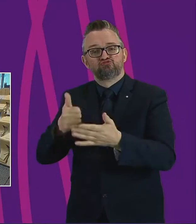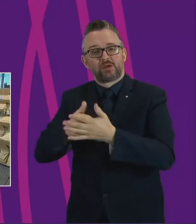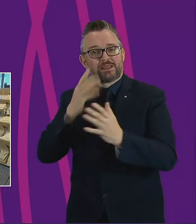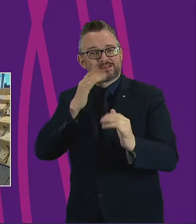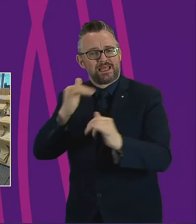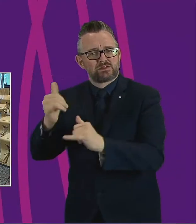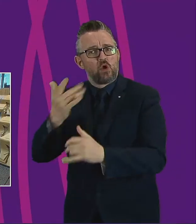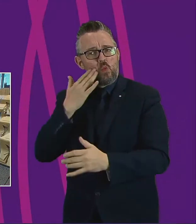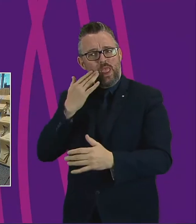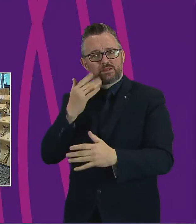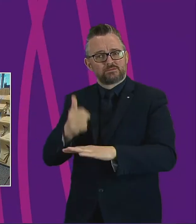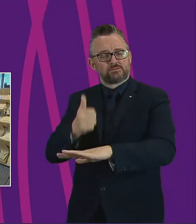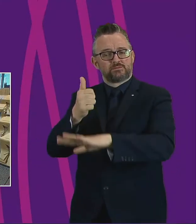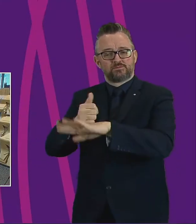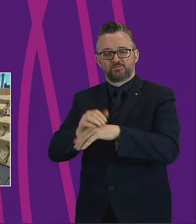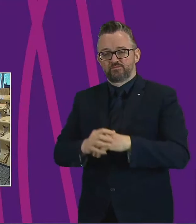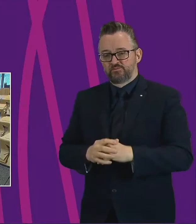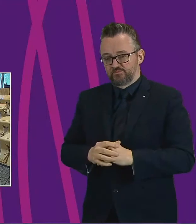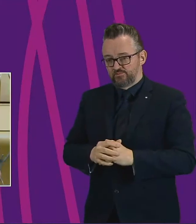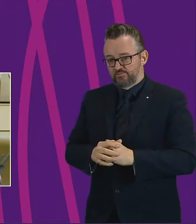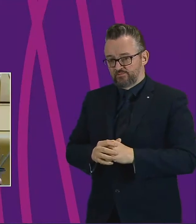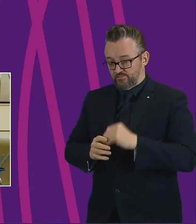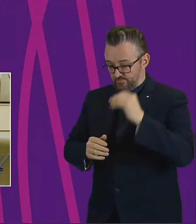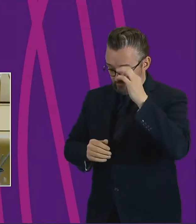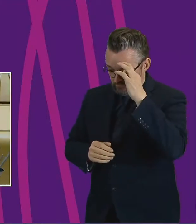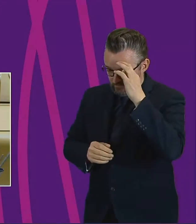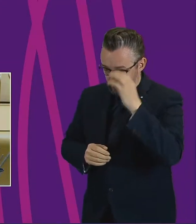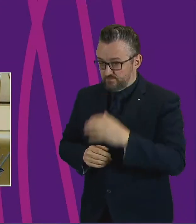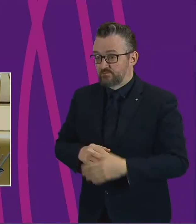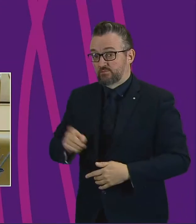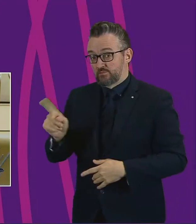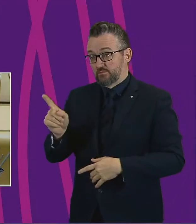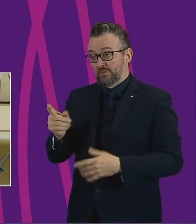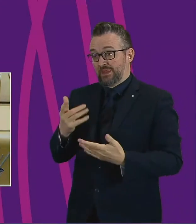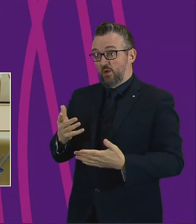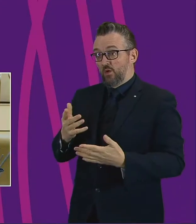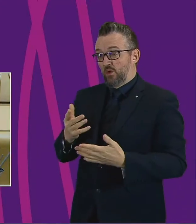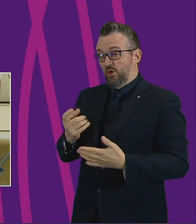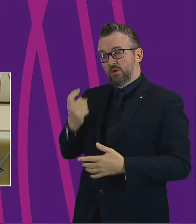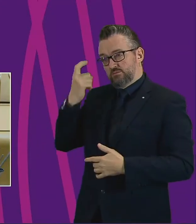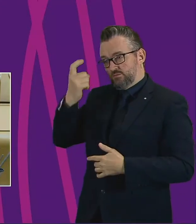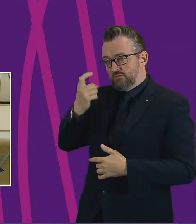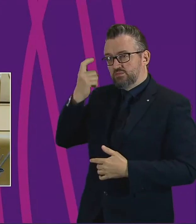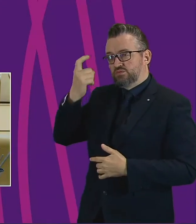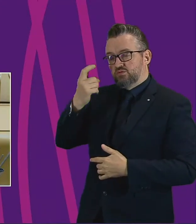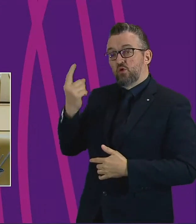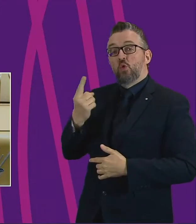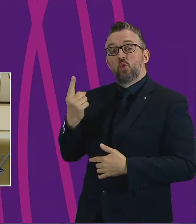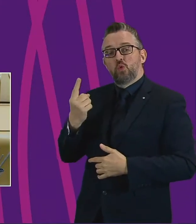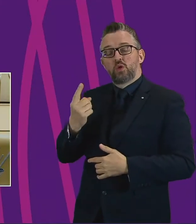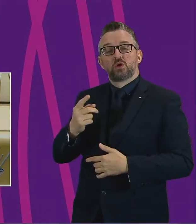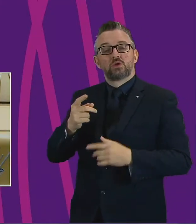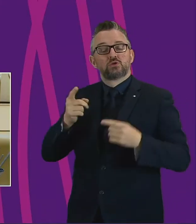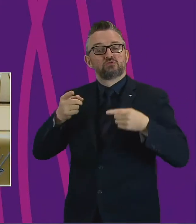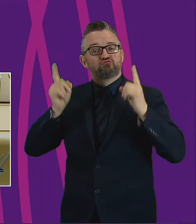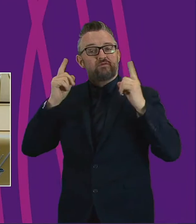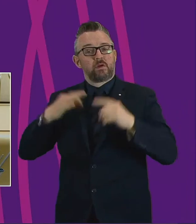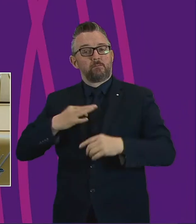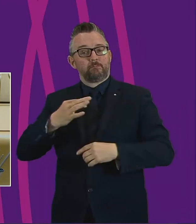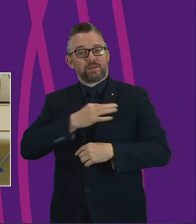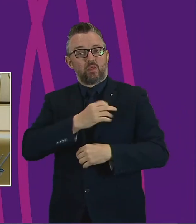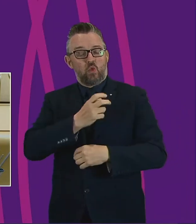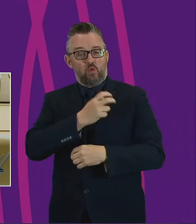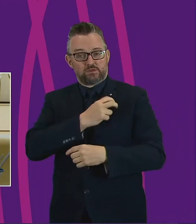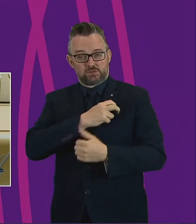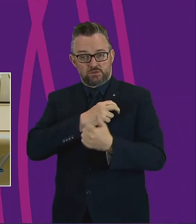Jean Freeman. So that is currently being considered by both the Chief Medical